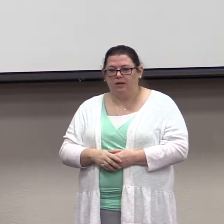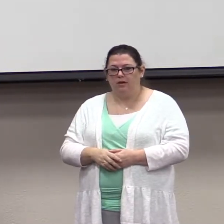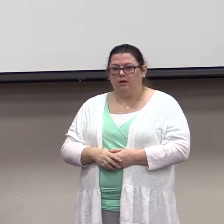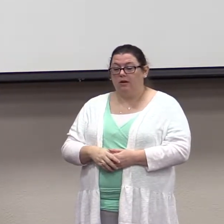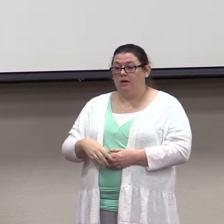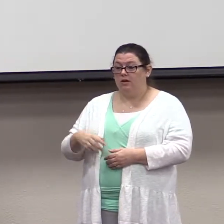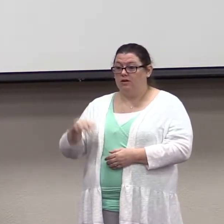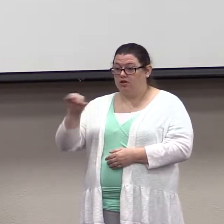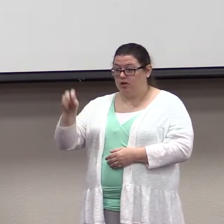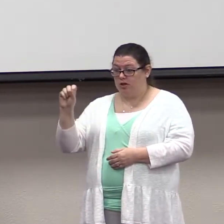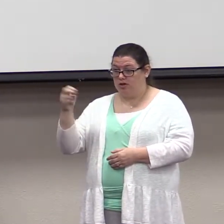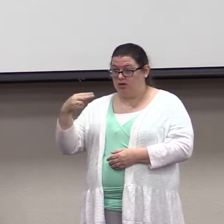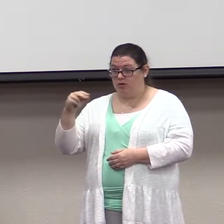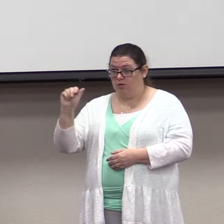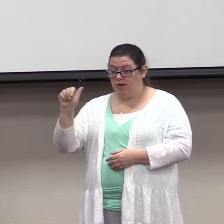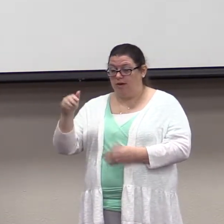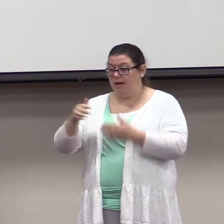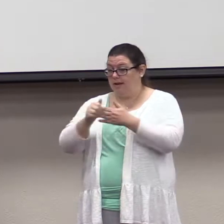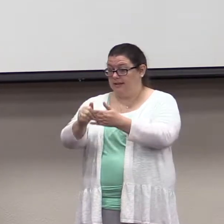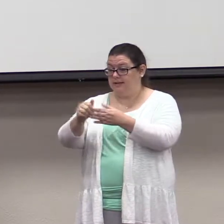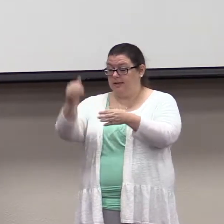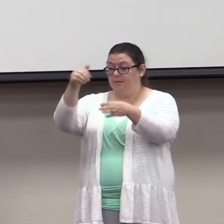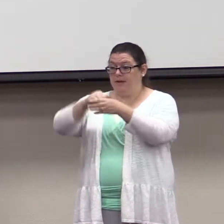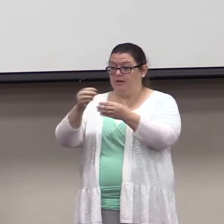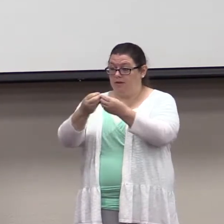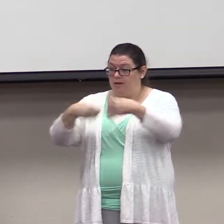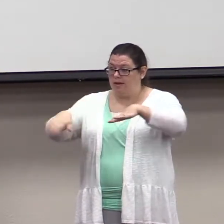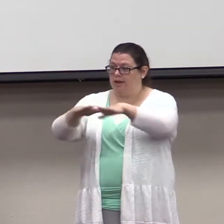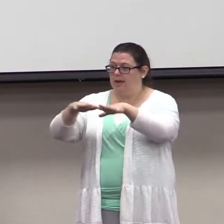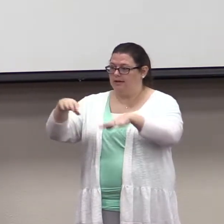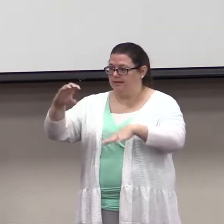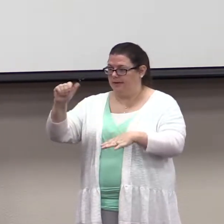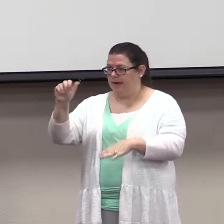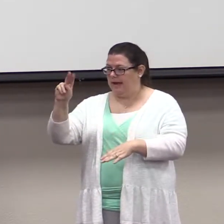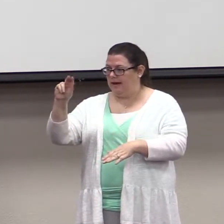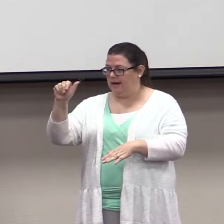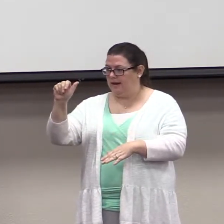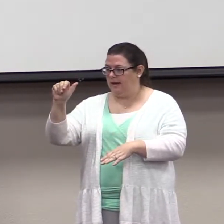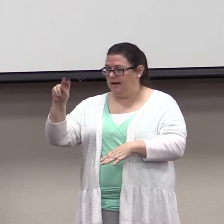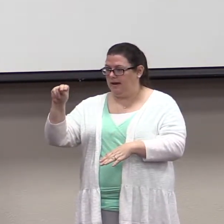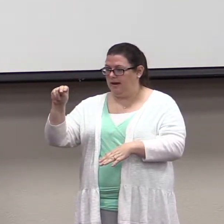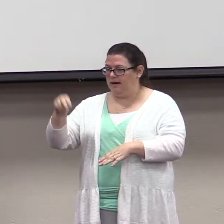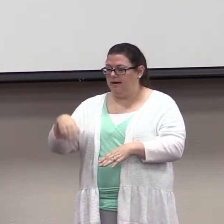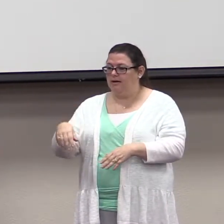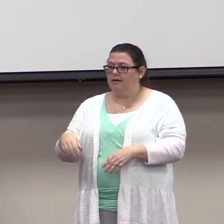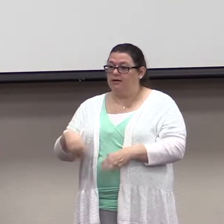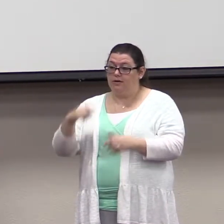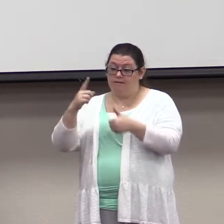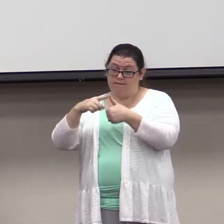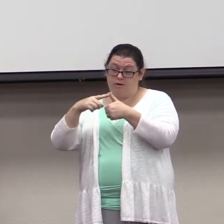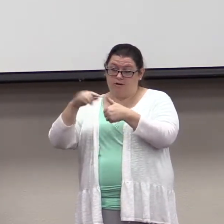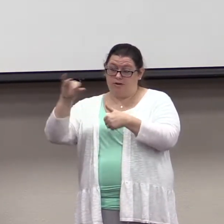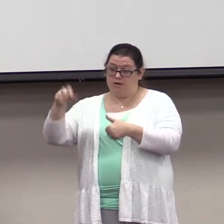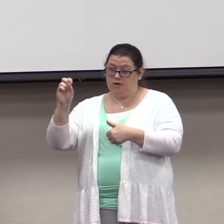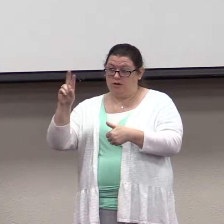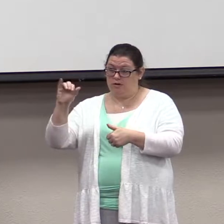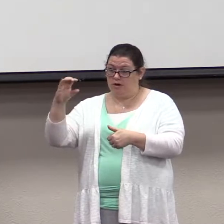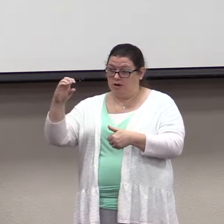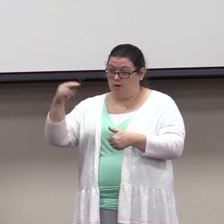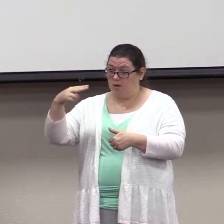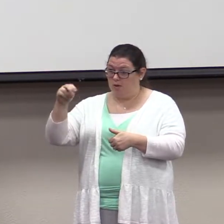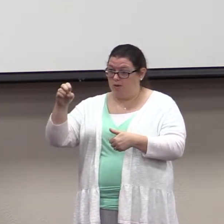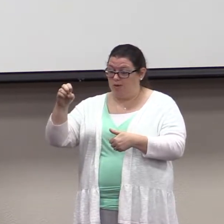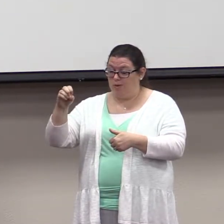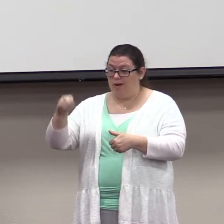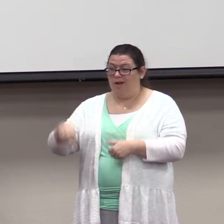he does so successfully, starting with the city of Jericho. Joshua eventually leads the people to sweep across some 31